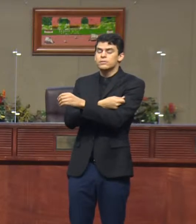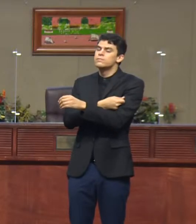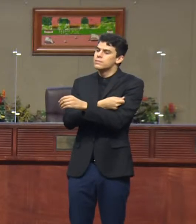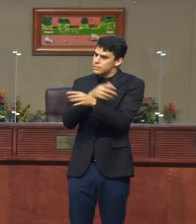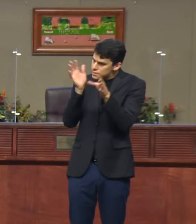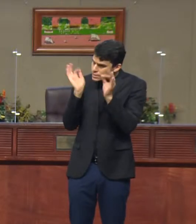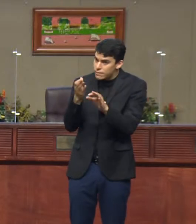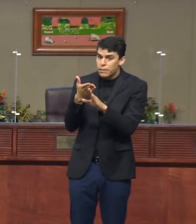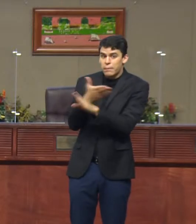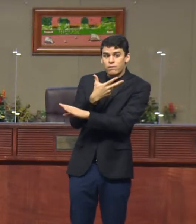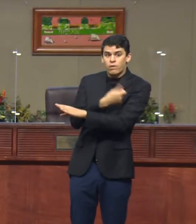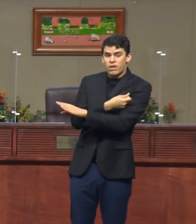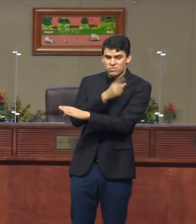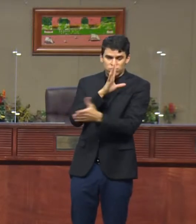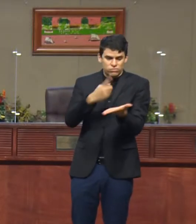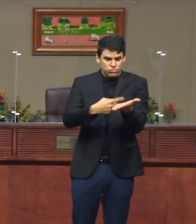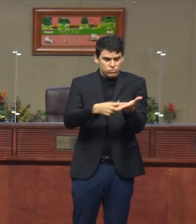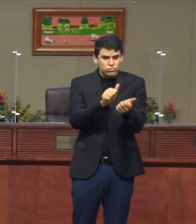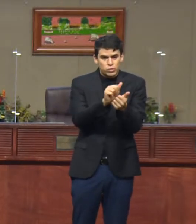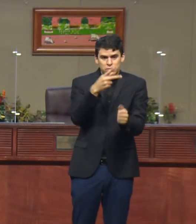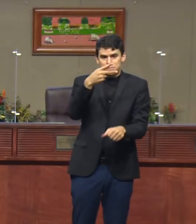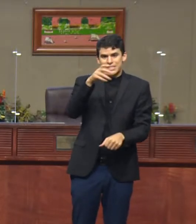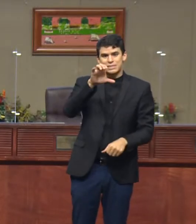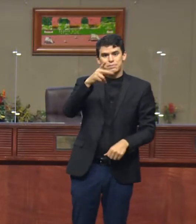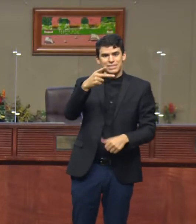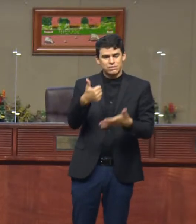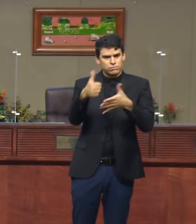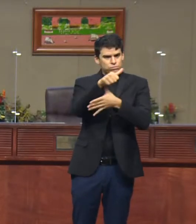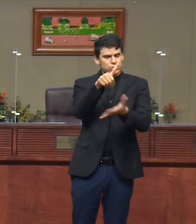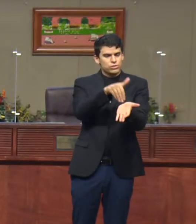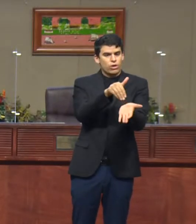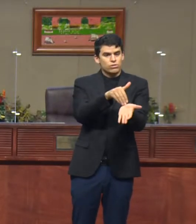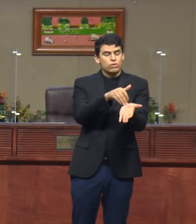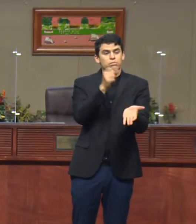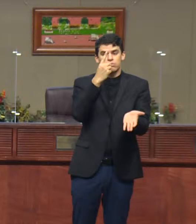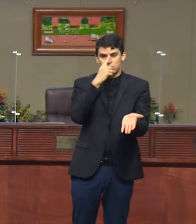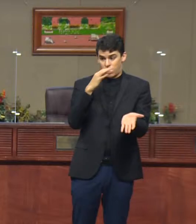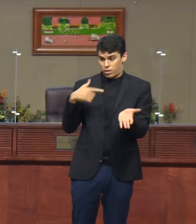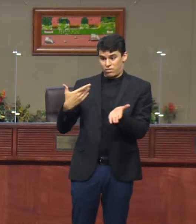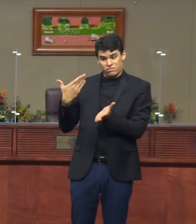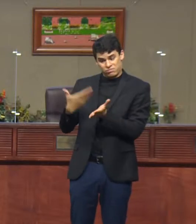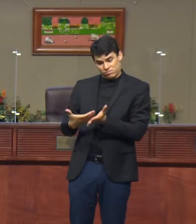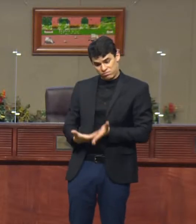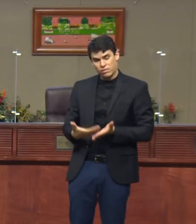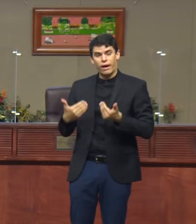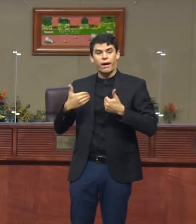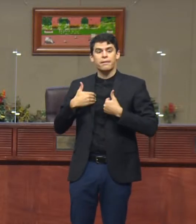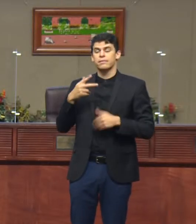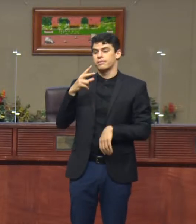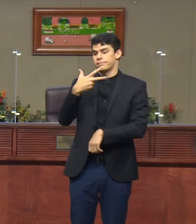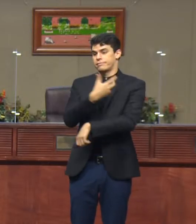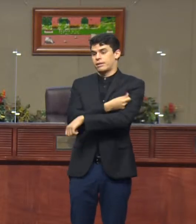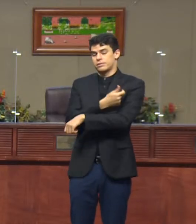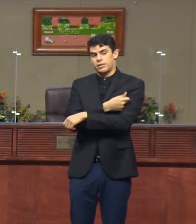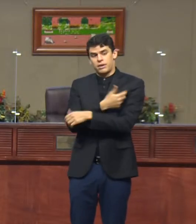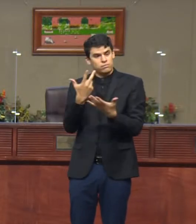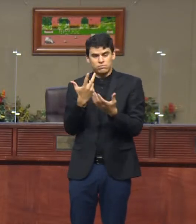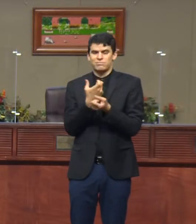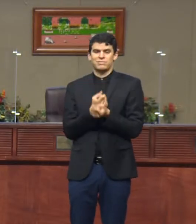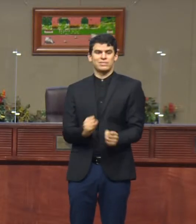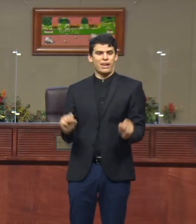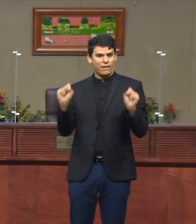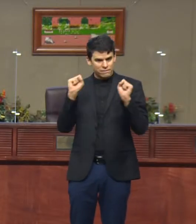provider. But we would encourage this. Vaccines have been shown to be safe and prevent severe hospitalizations and